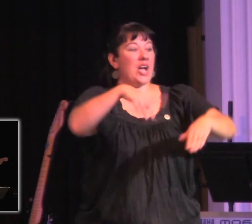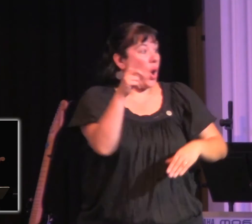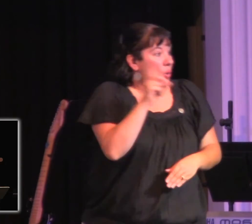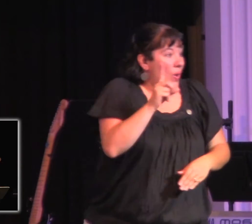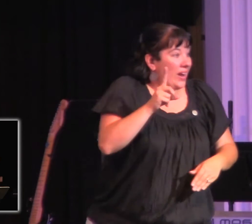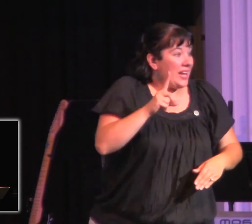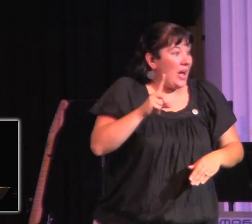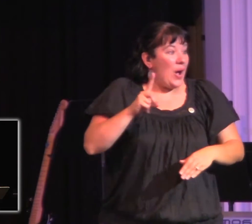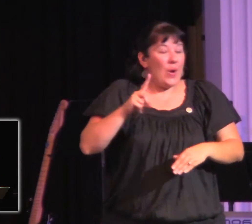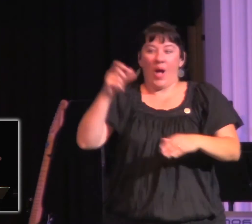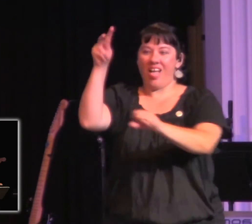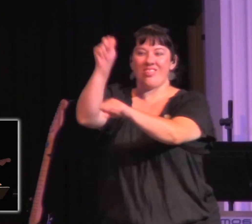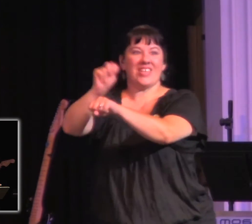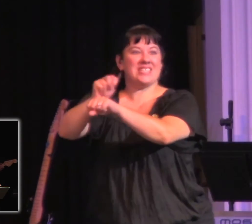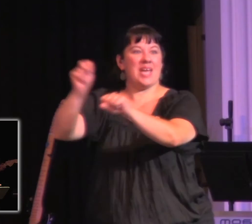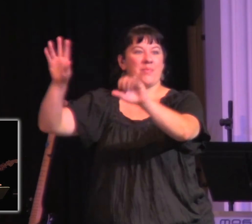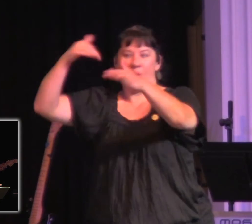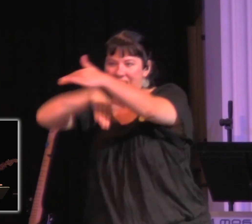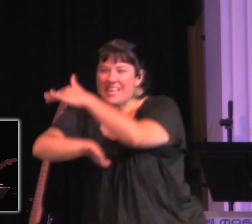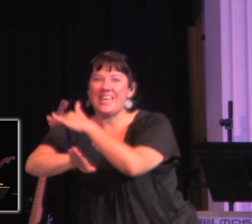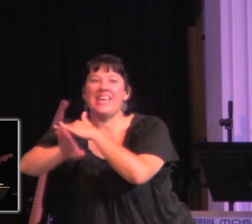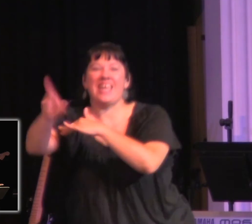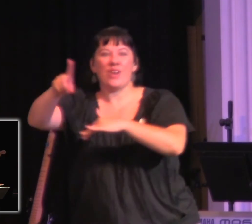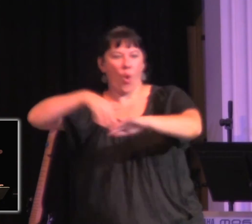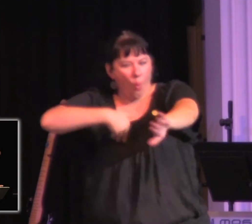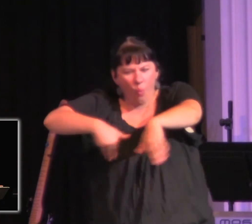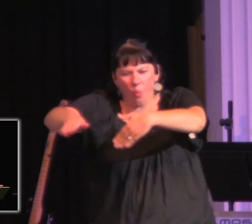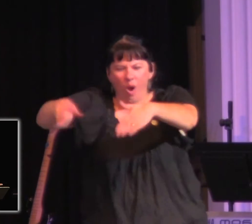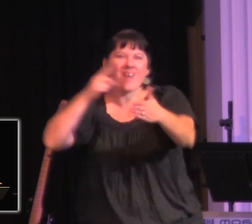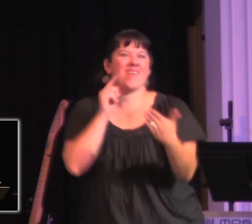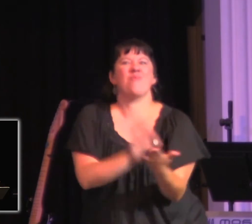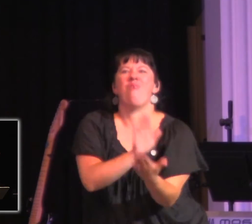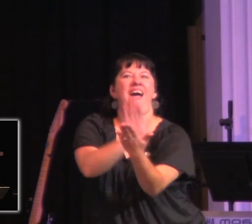jumping and praising God. Amen? Come on.